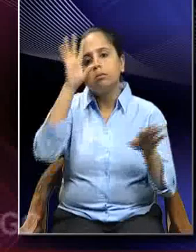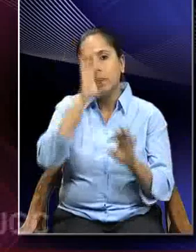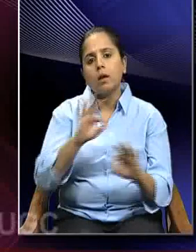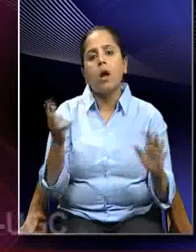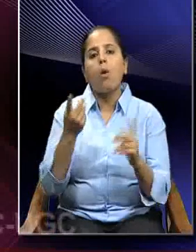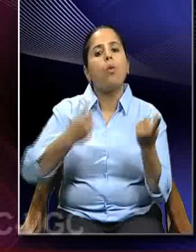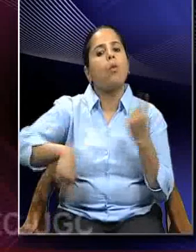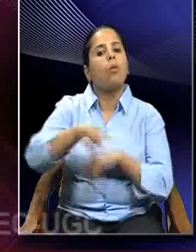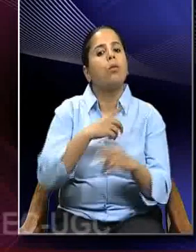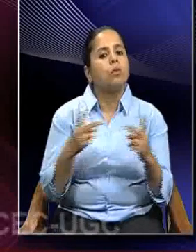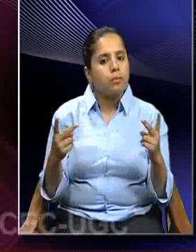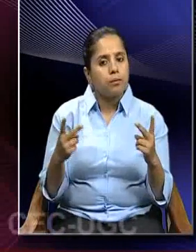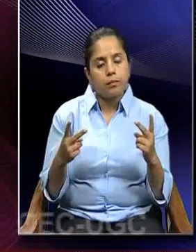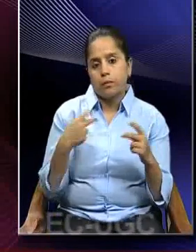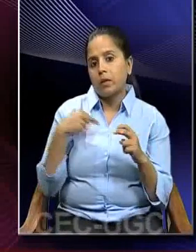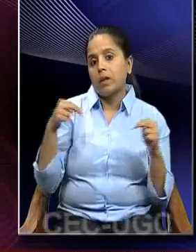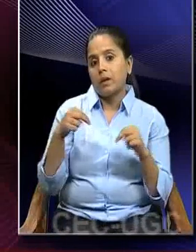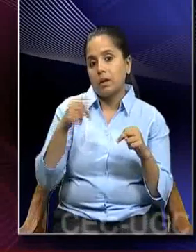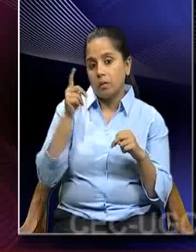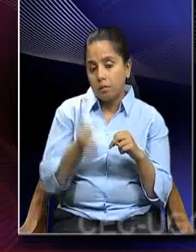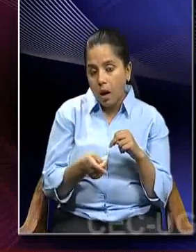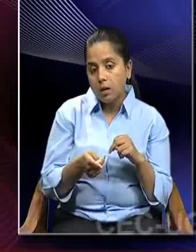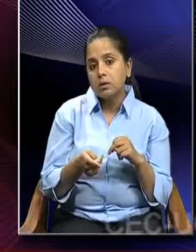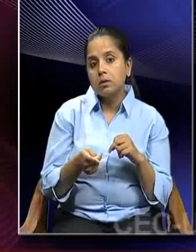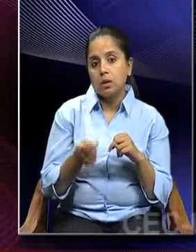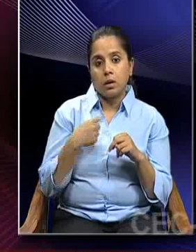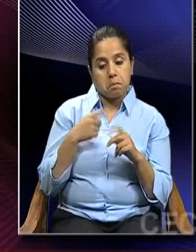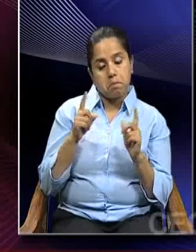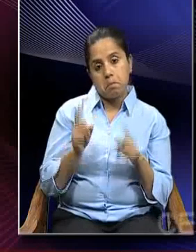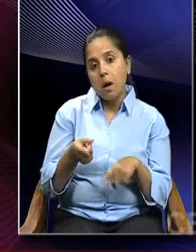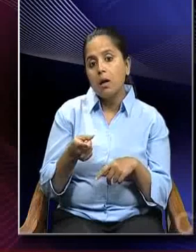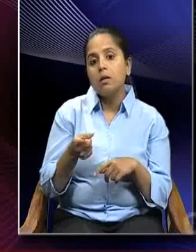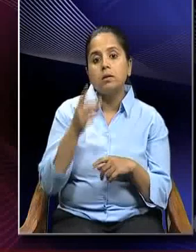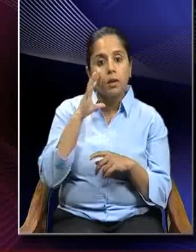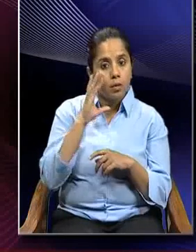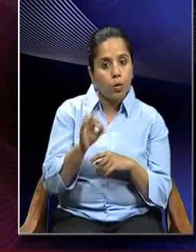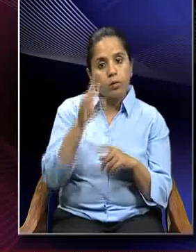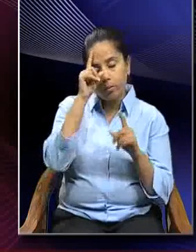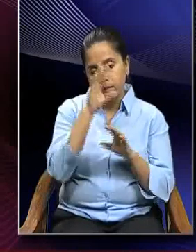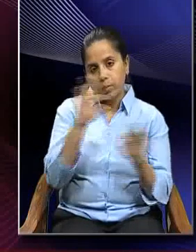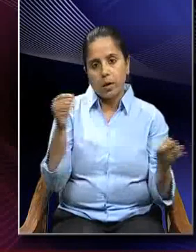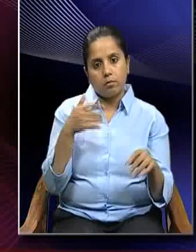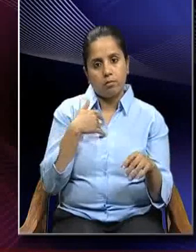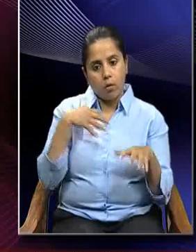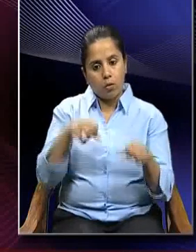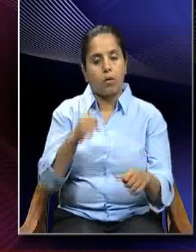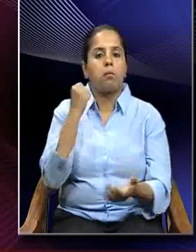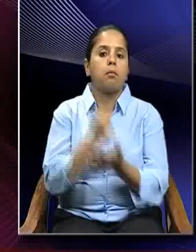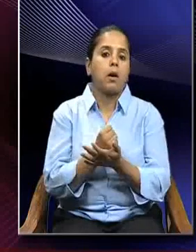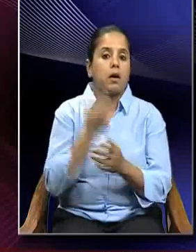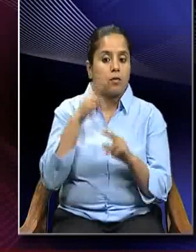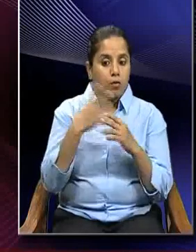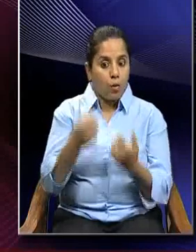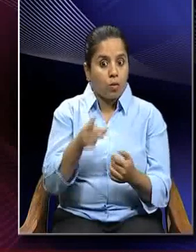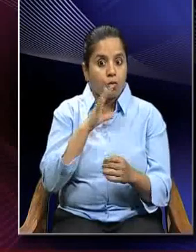others? So I need to have that peace in my possession if I really want to spread